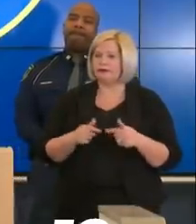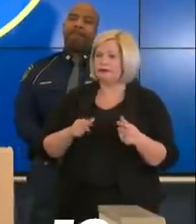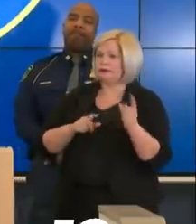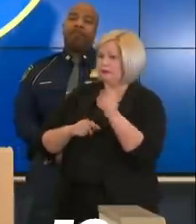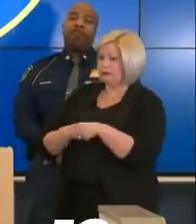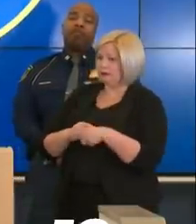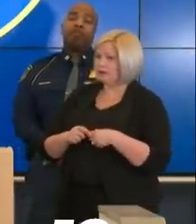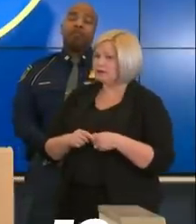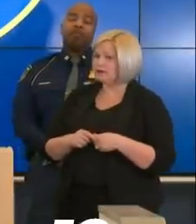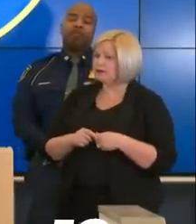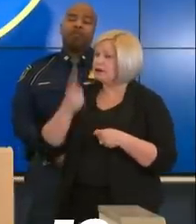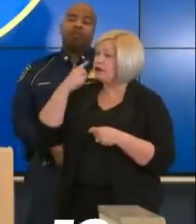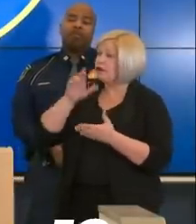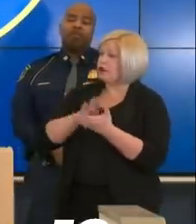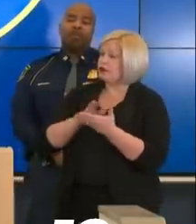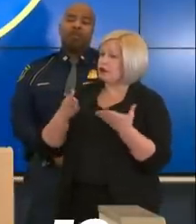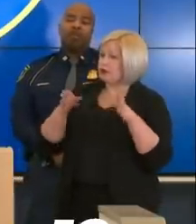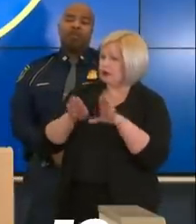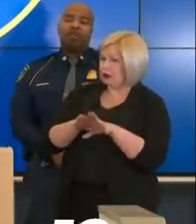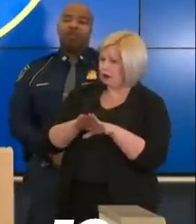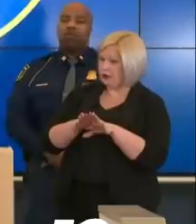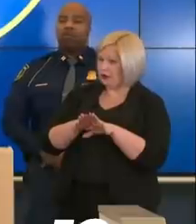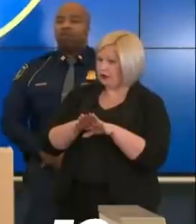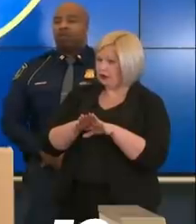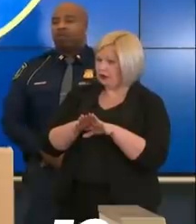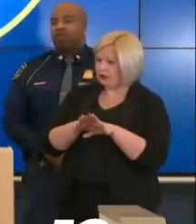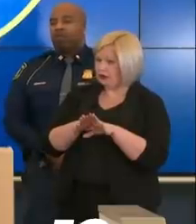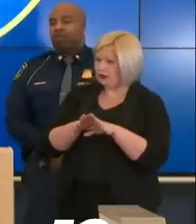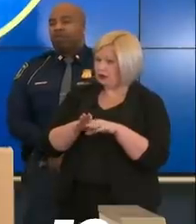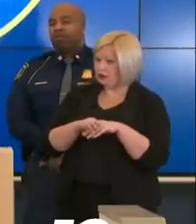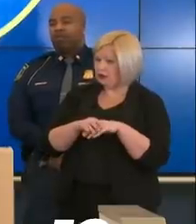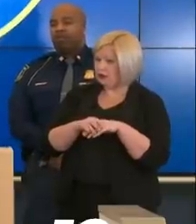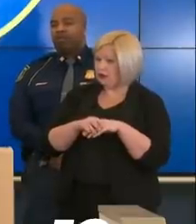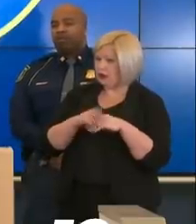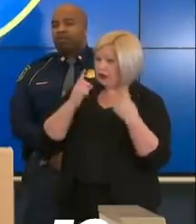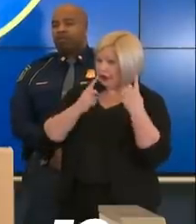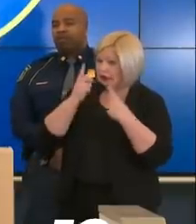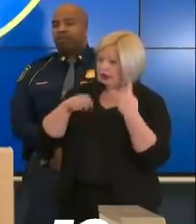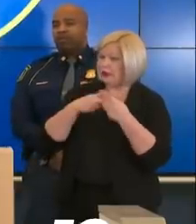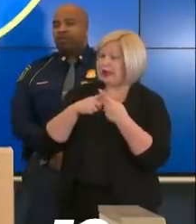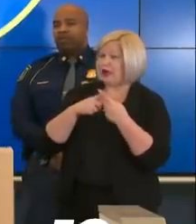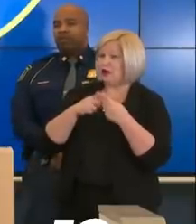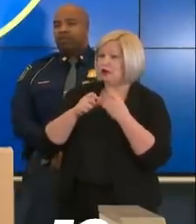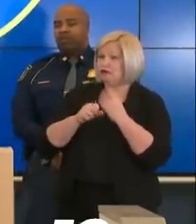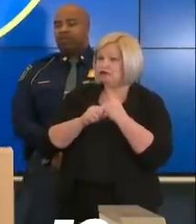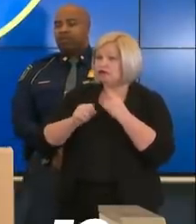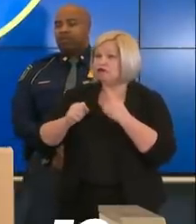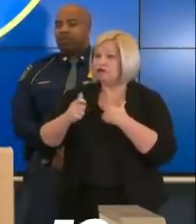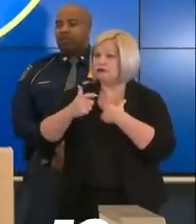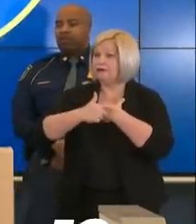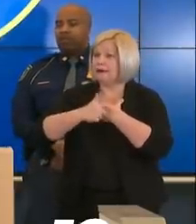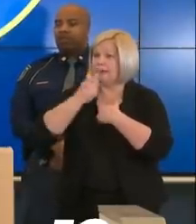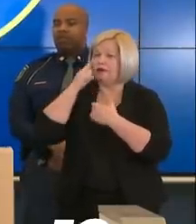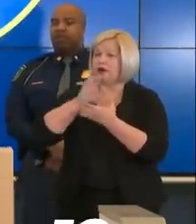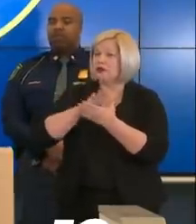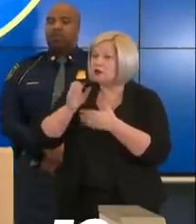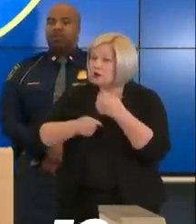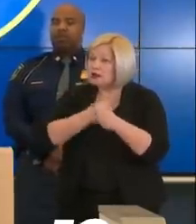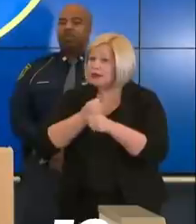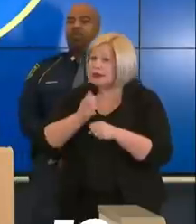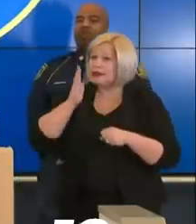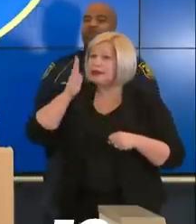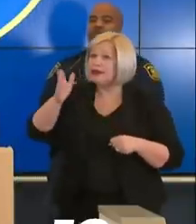As far as the school closures go, are there considerations about like the school year being extended sometime in the future,